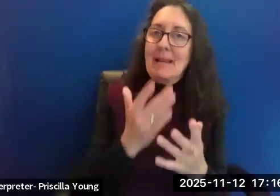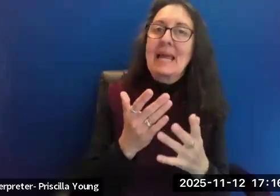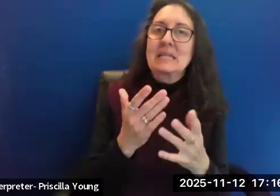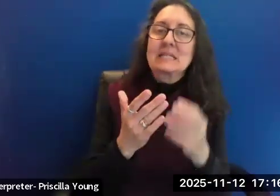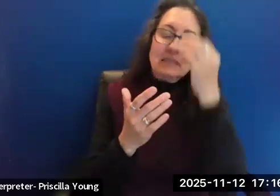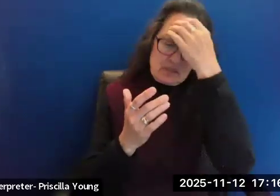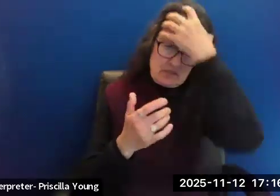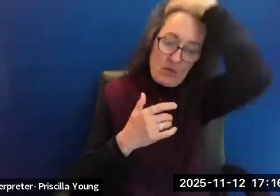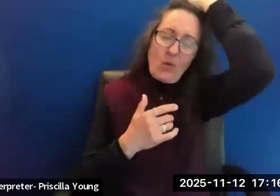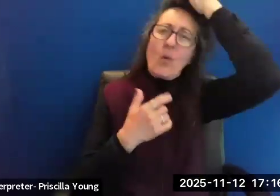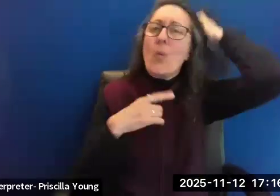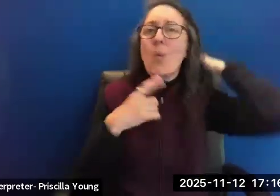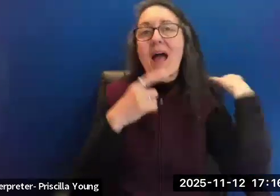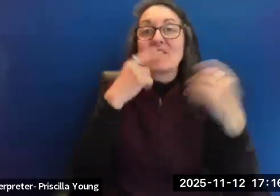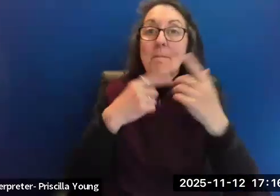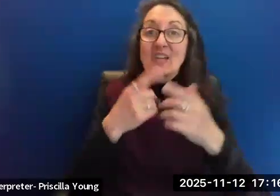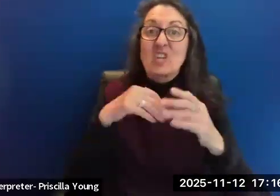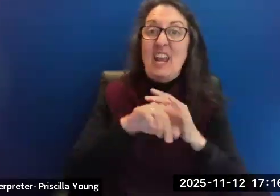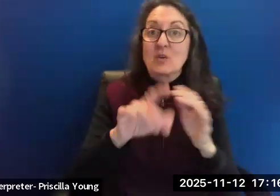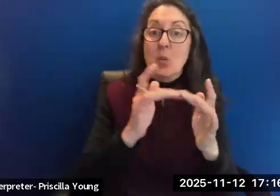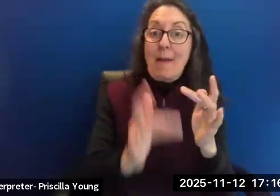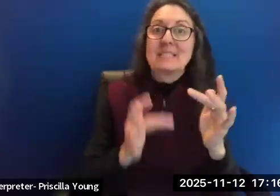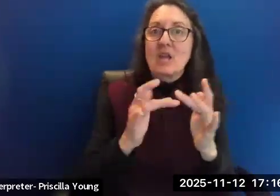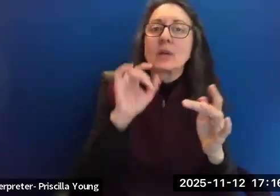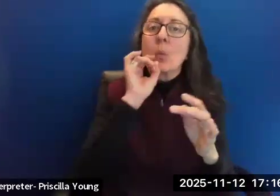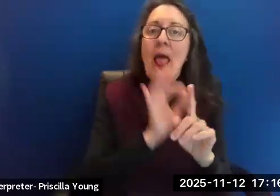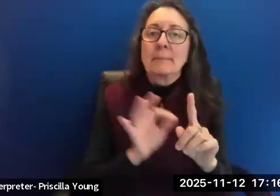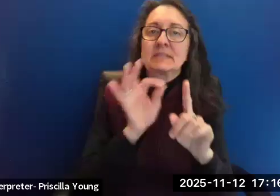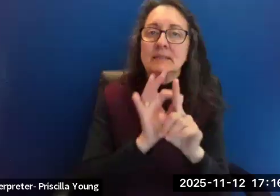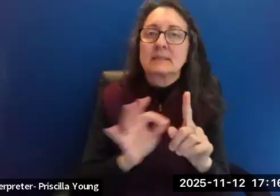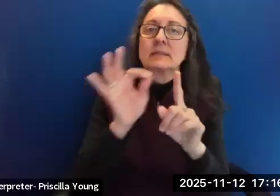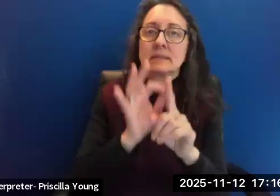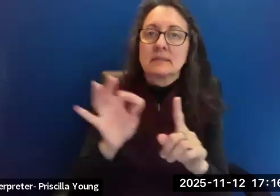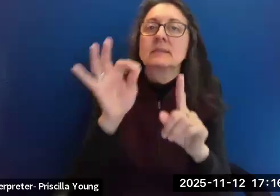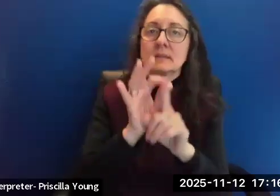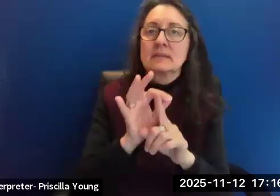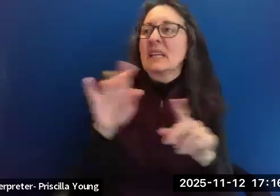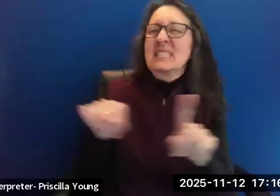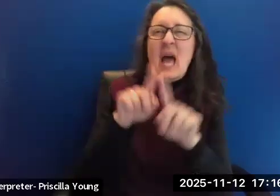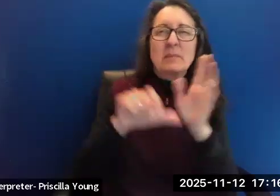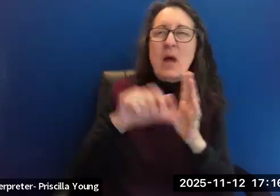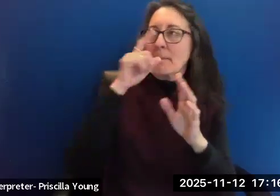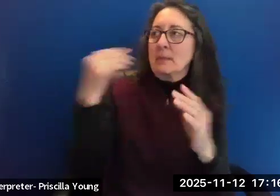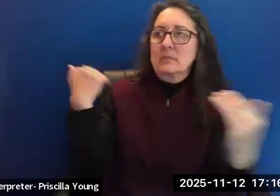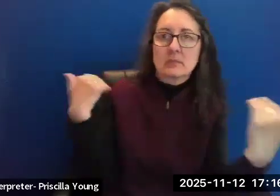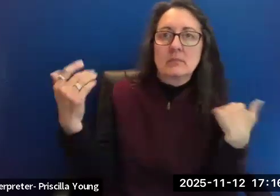updating the information there as it's needed and as questions come through.